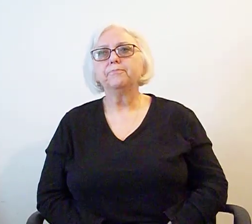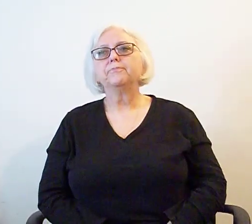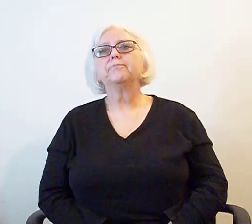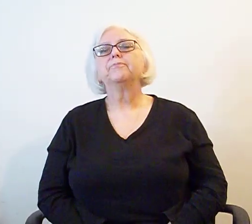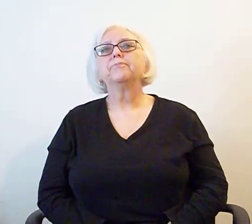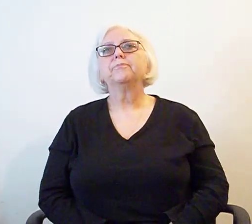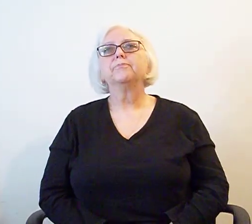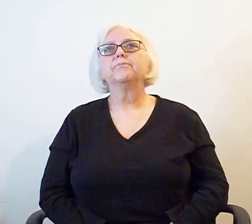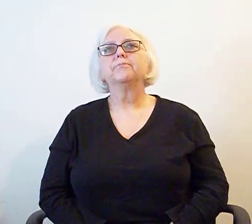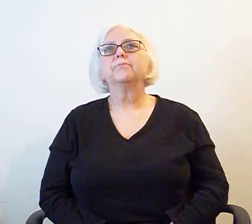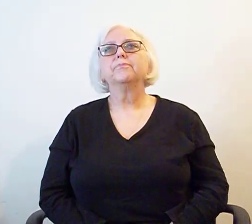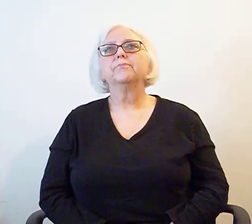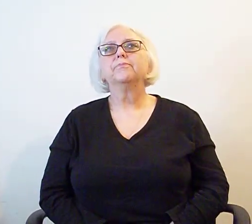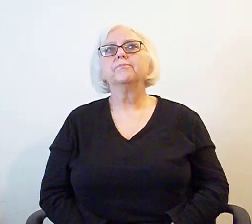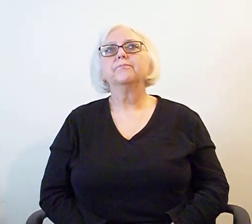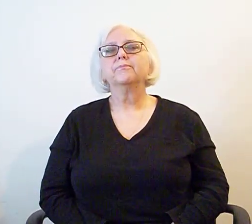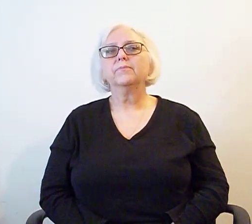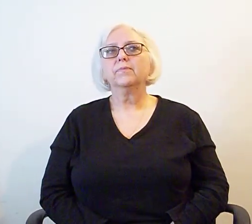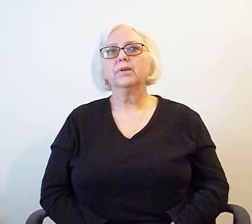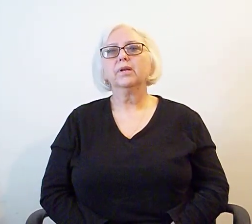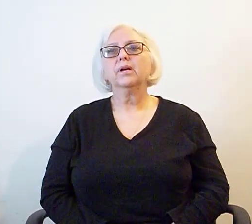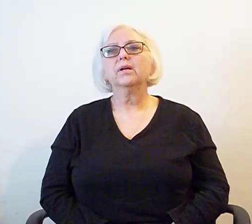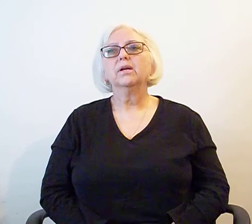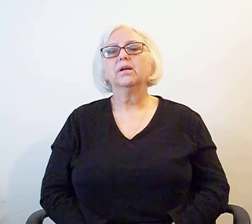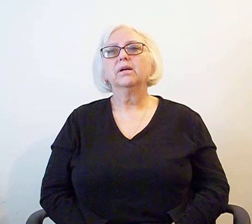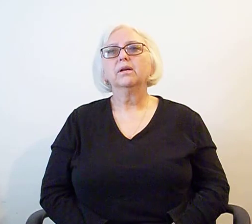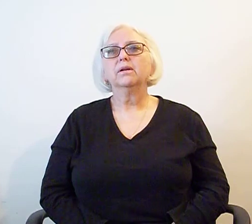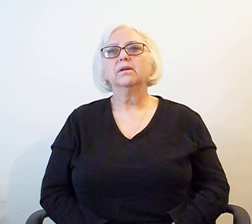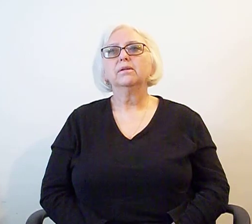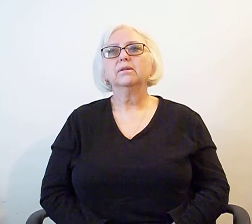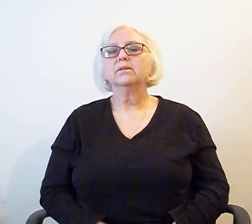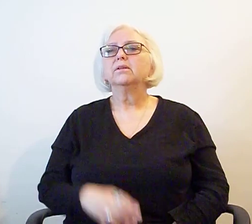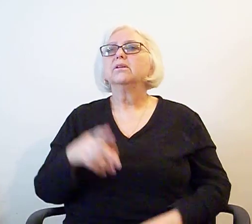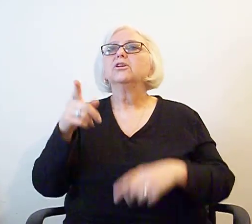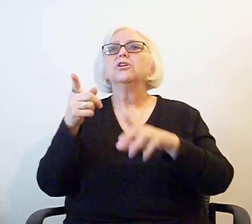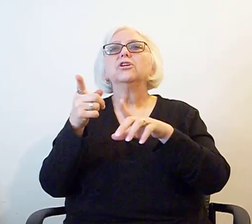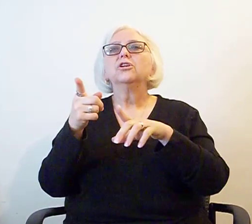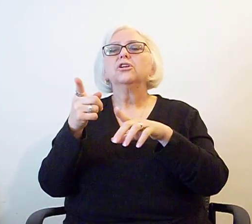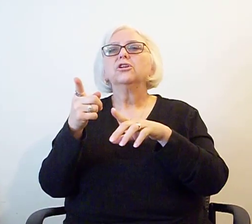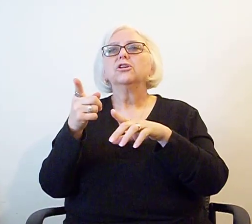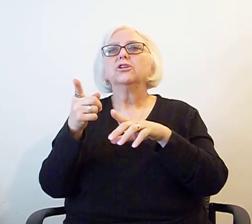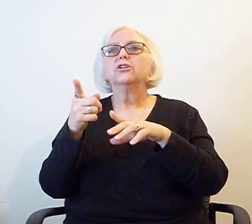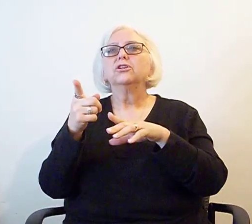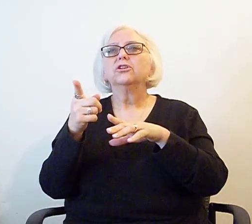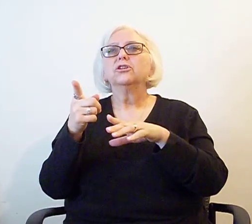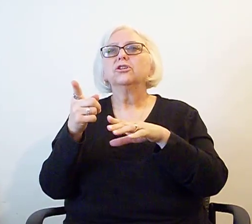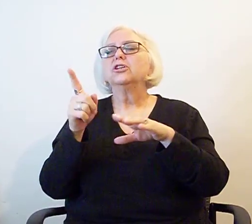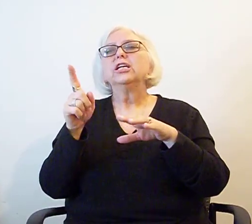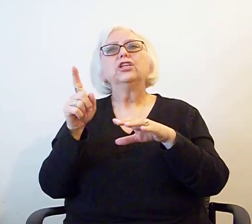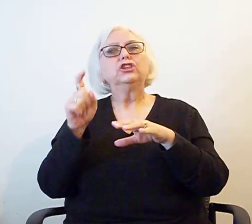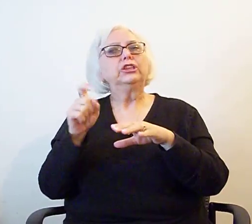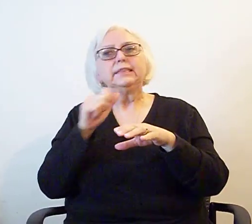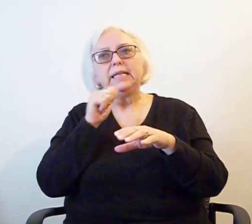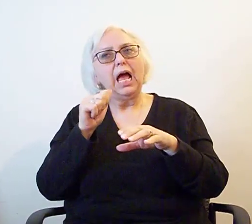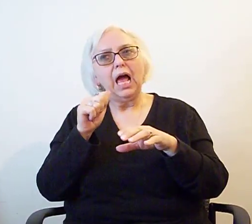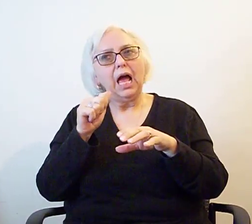You should not participate in research or bad